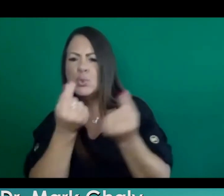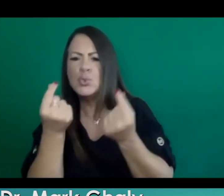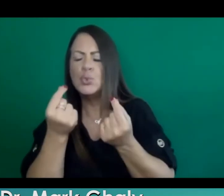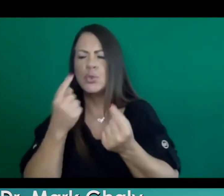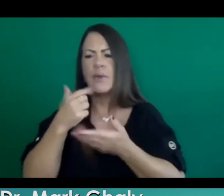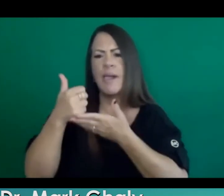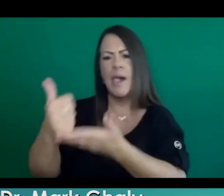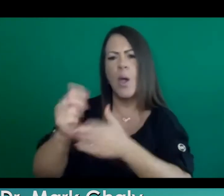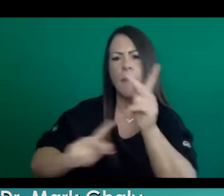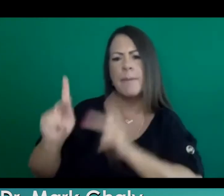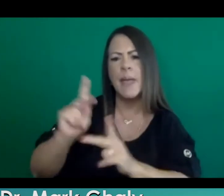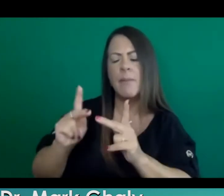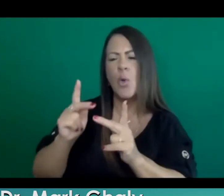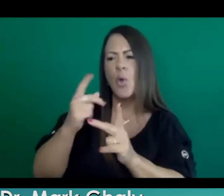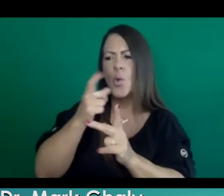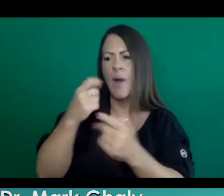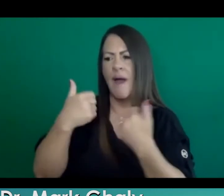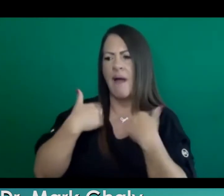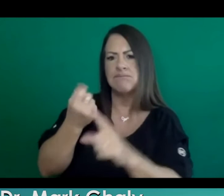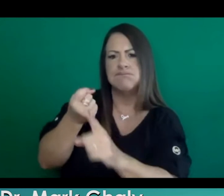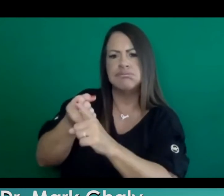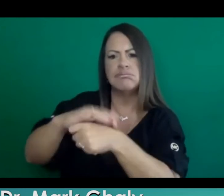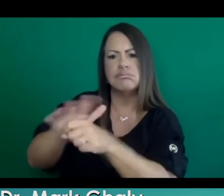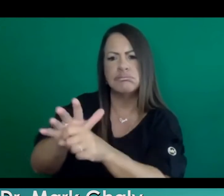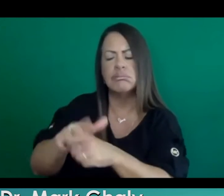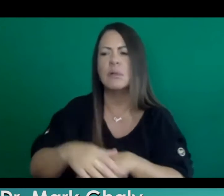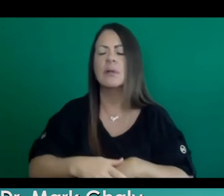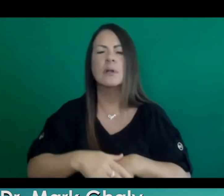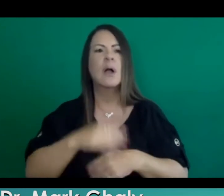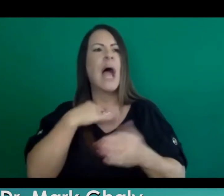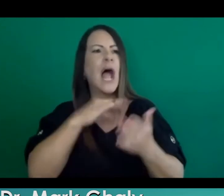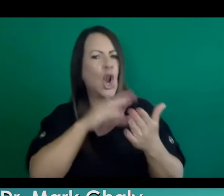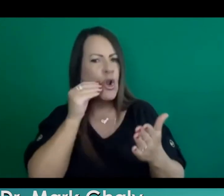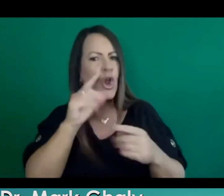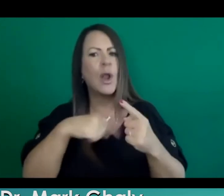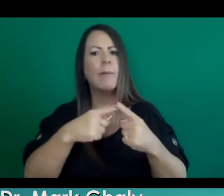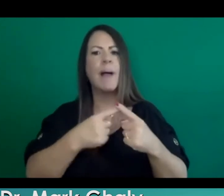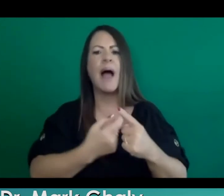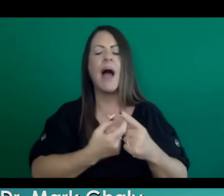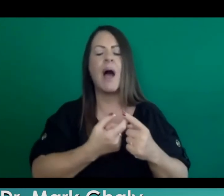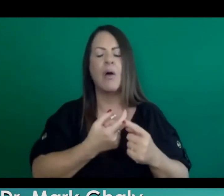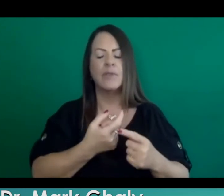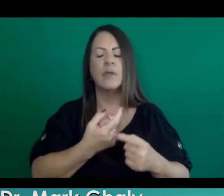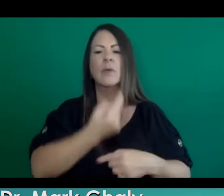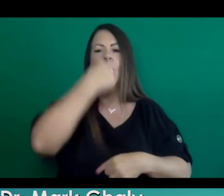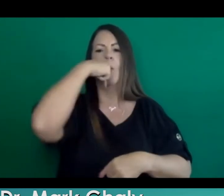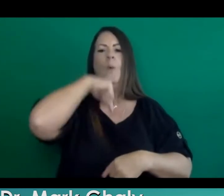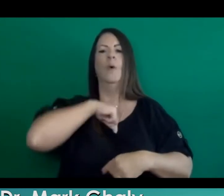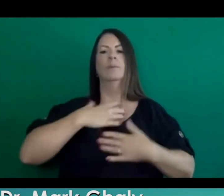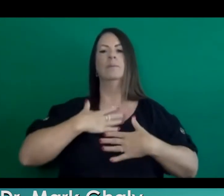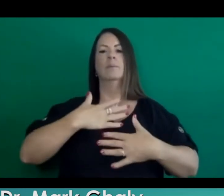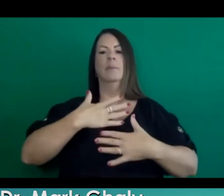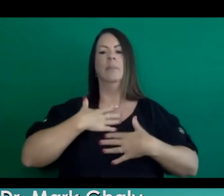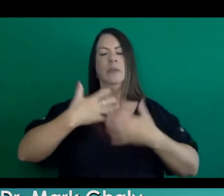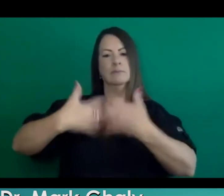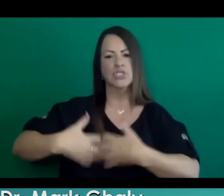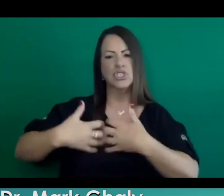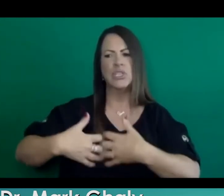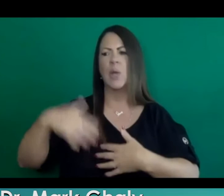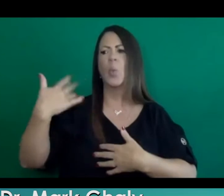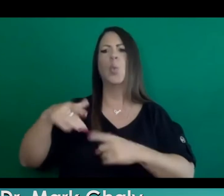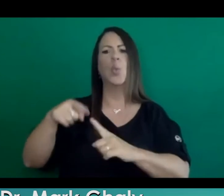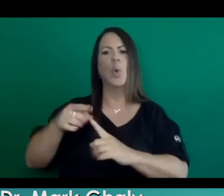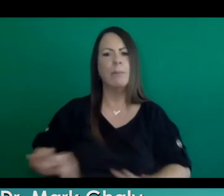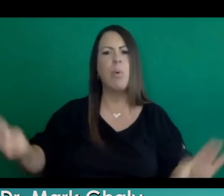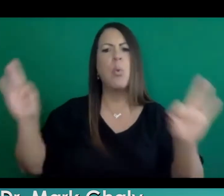use respiratory support. Early on, we talked about the need for ventilators, and indeed they are an important tool